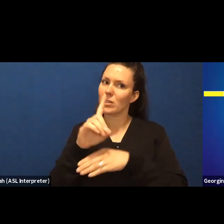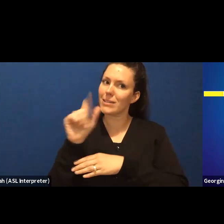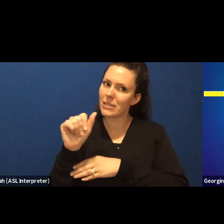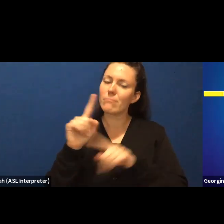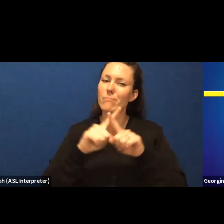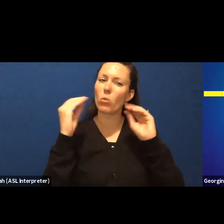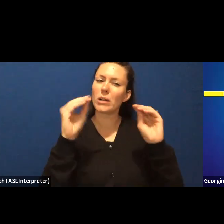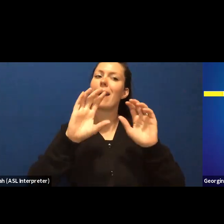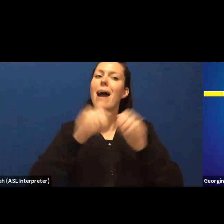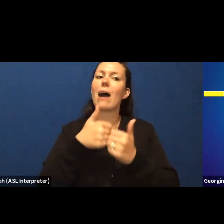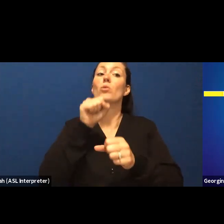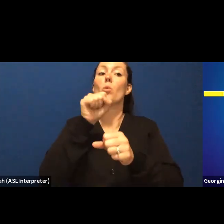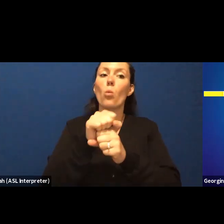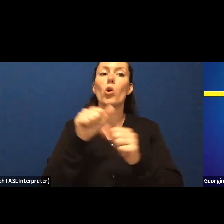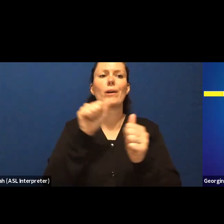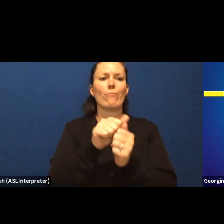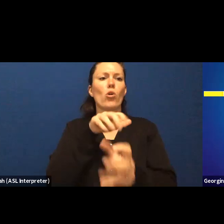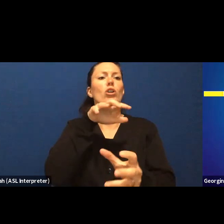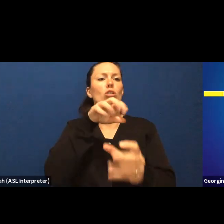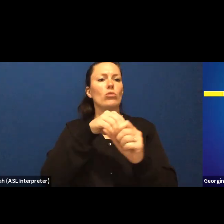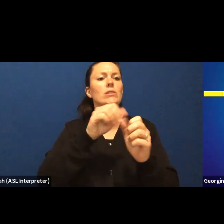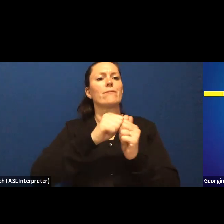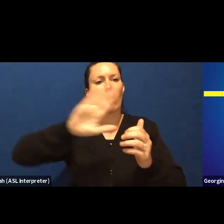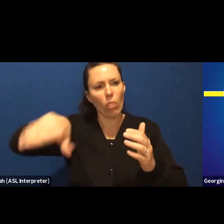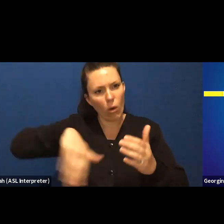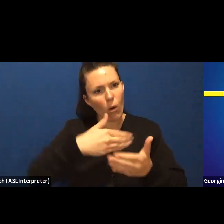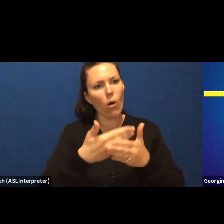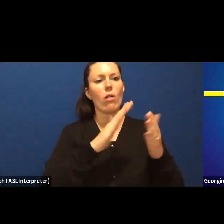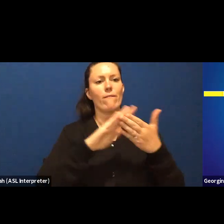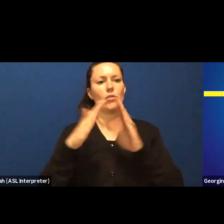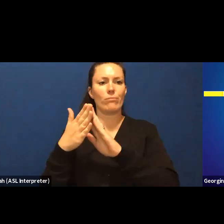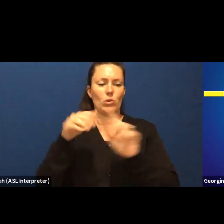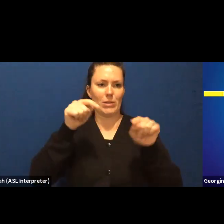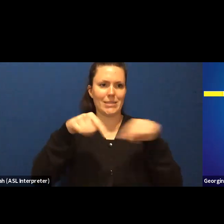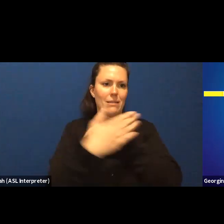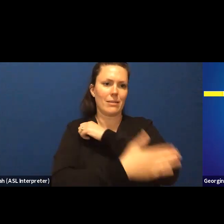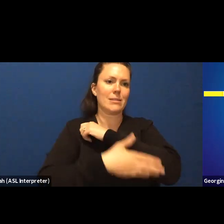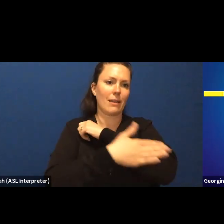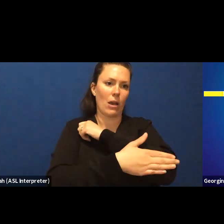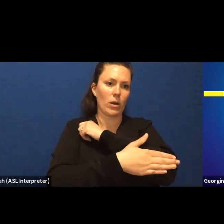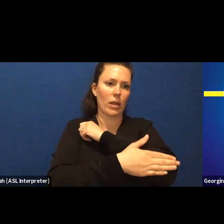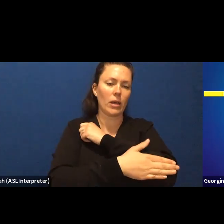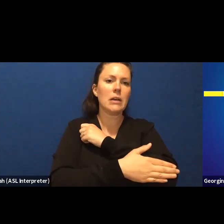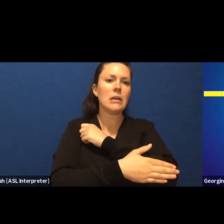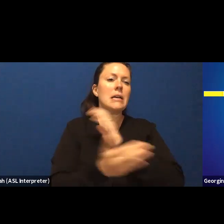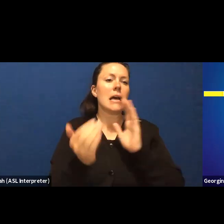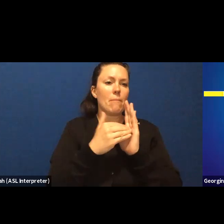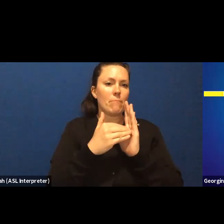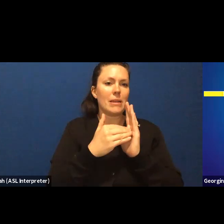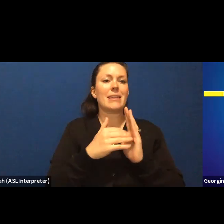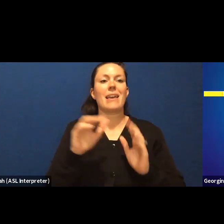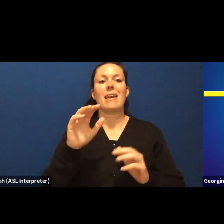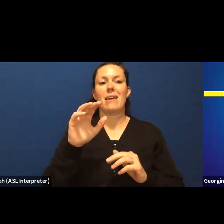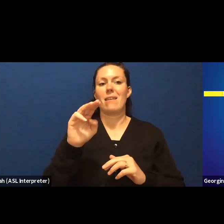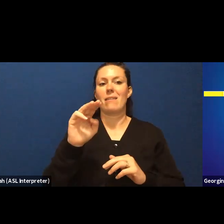how to work more inclusive with all the communities that we have within Monterey County. But again, with us, the mainly is the monolingual consumers